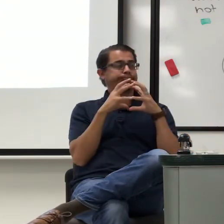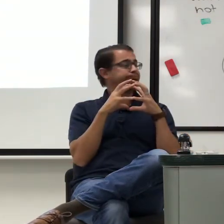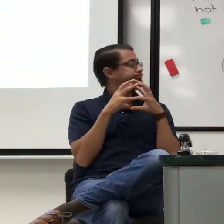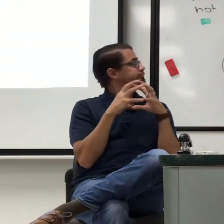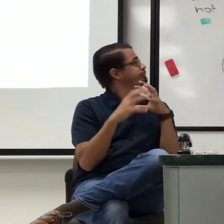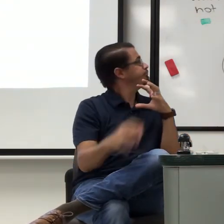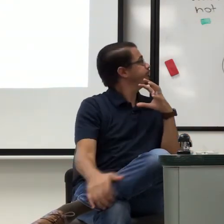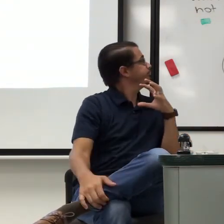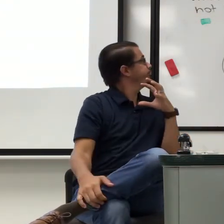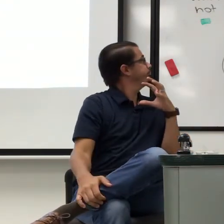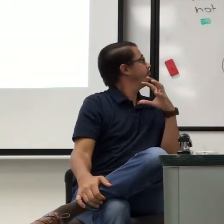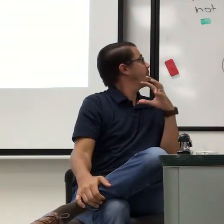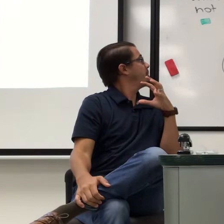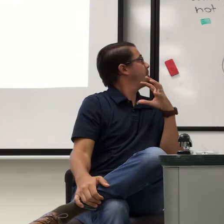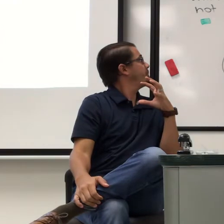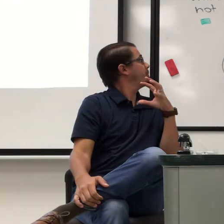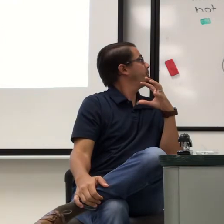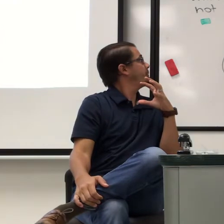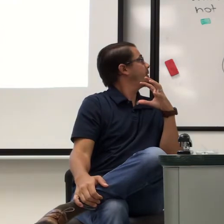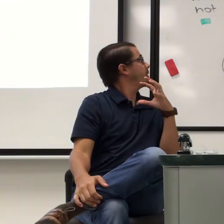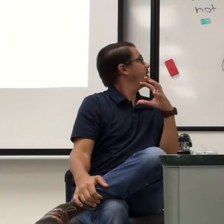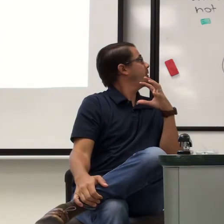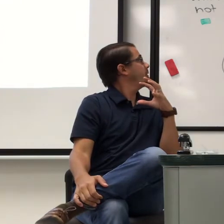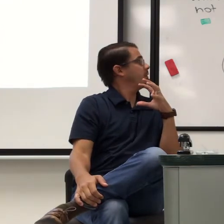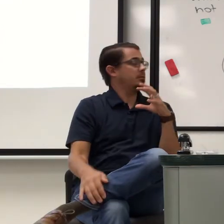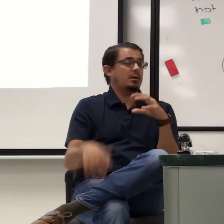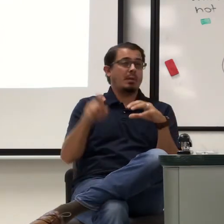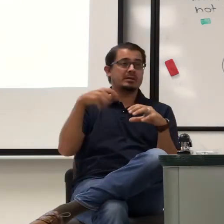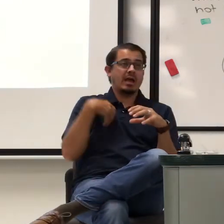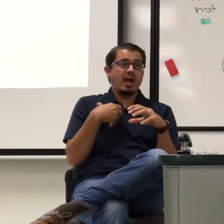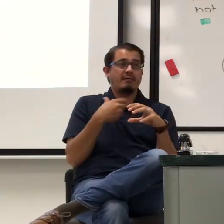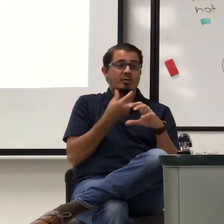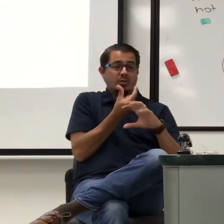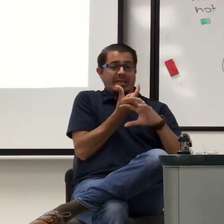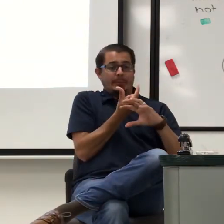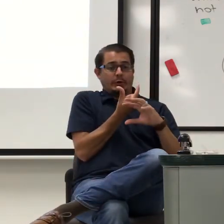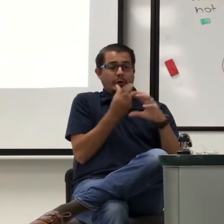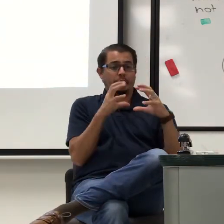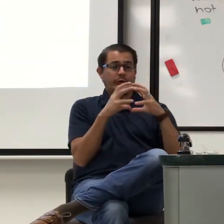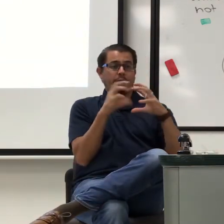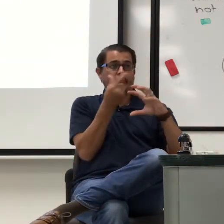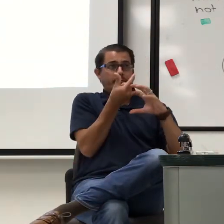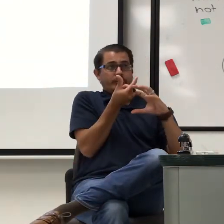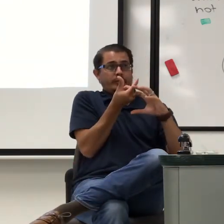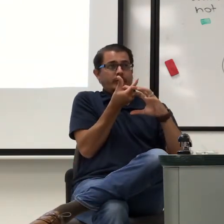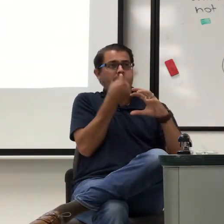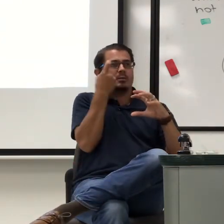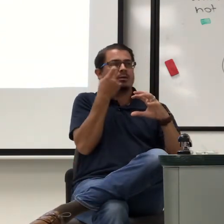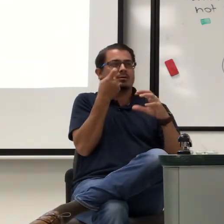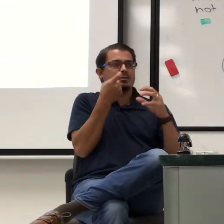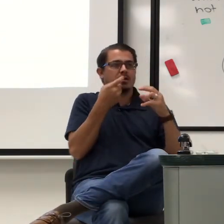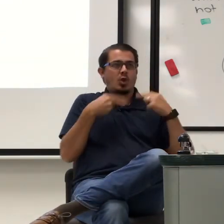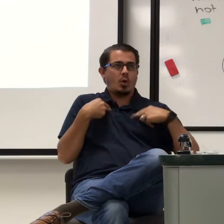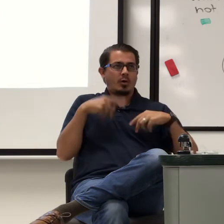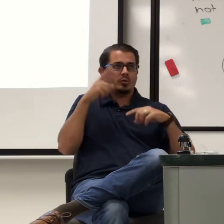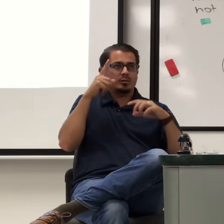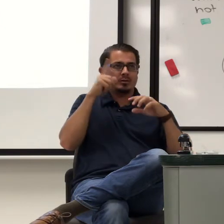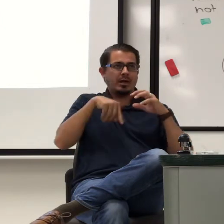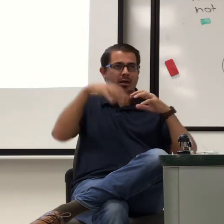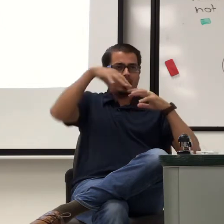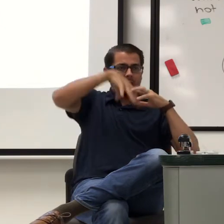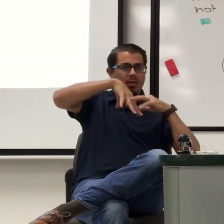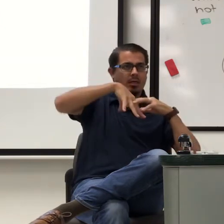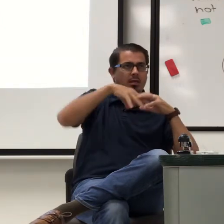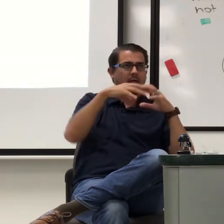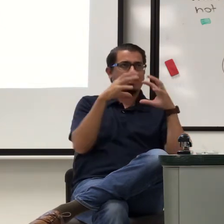The receptor must be presented at the cell surface because the hormone cannot diffuse past the lipid bilayer of